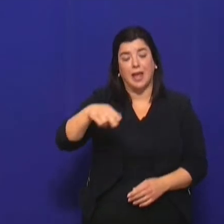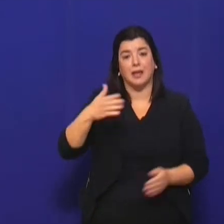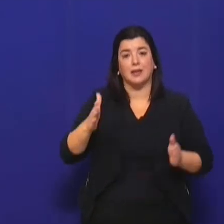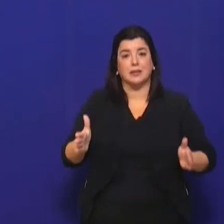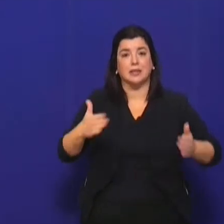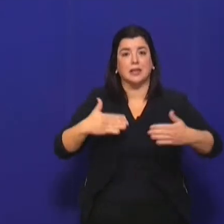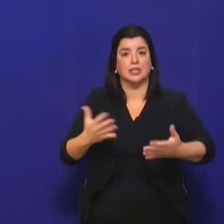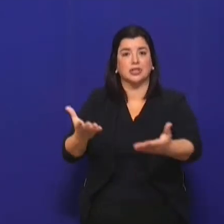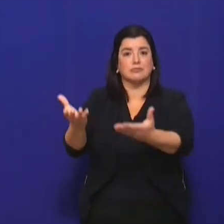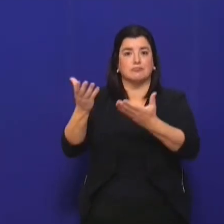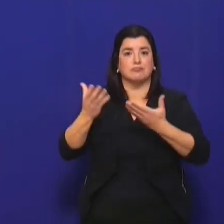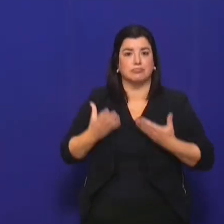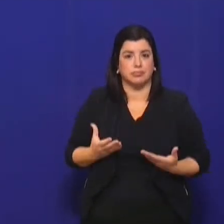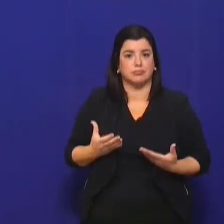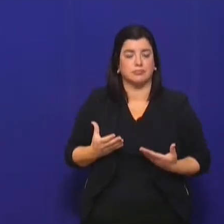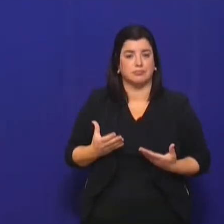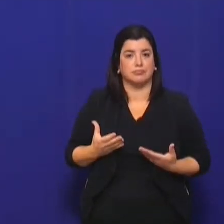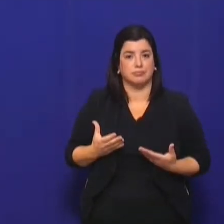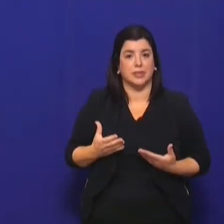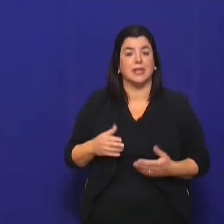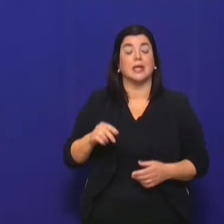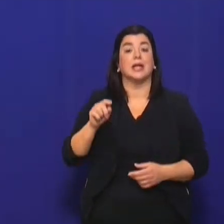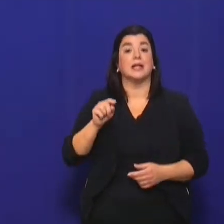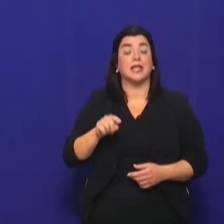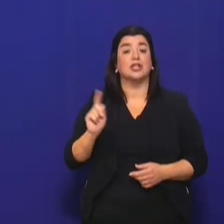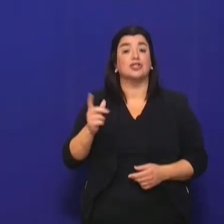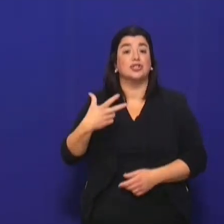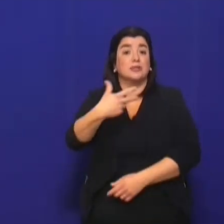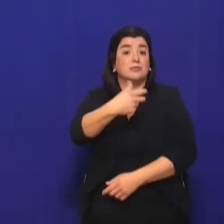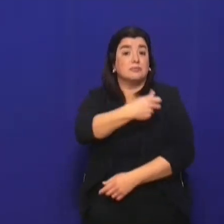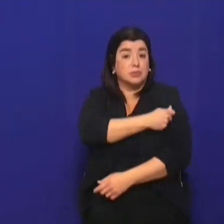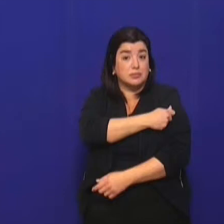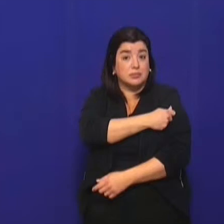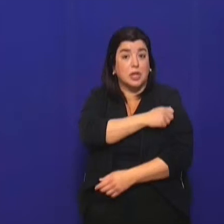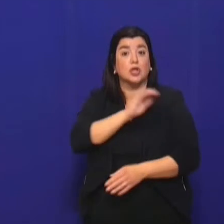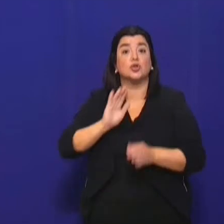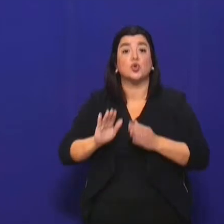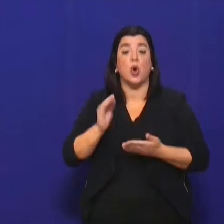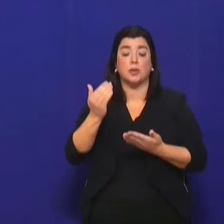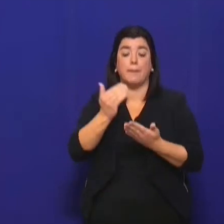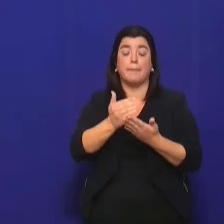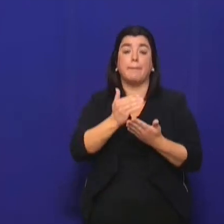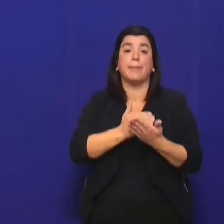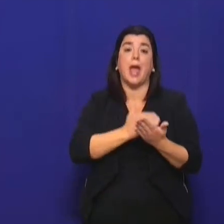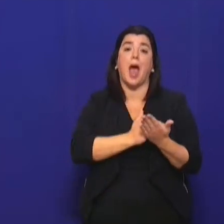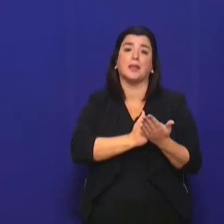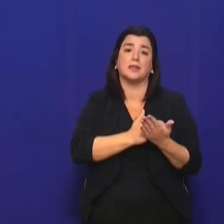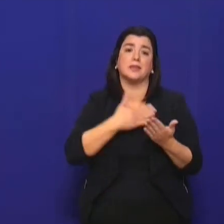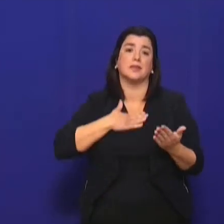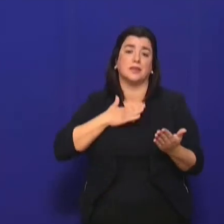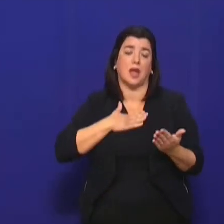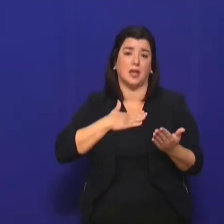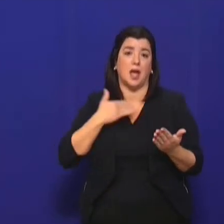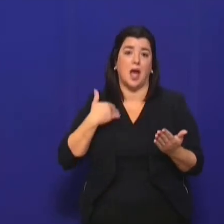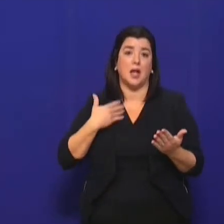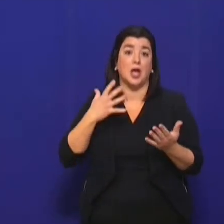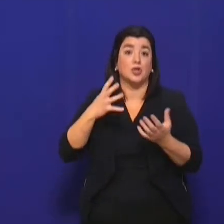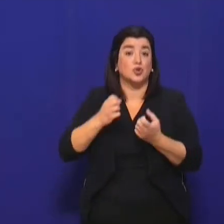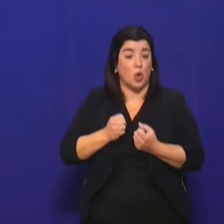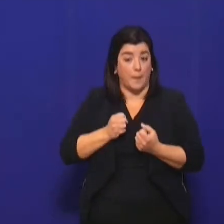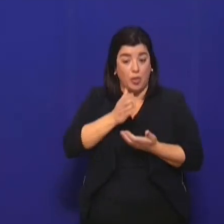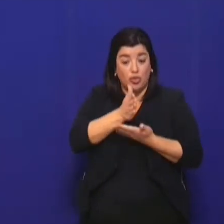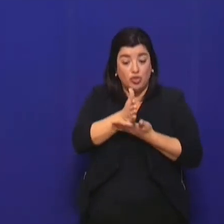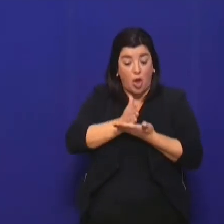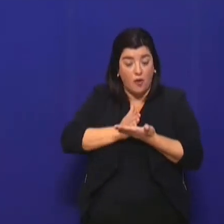aħna rajna li dawk nofruhom it-tilqim skont l-istrateġija tagħna. U dejjem aħna qegħdin inżommu